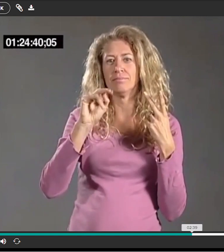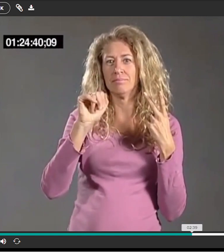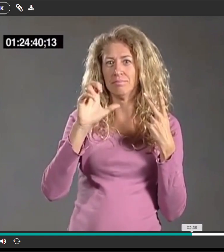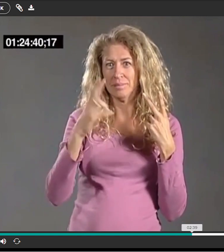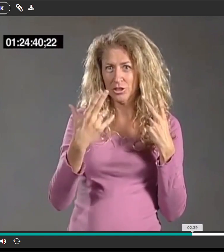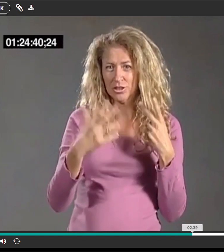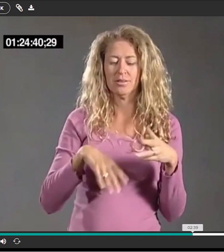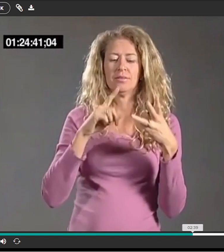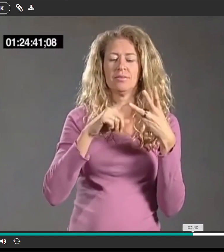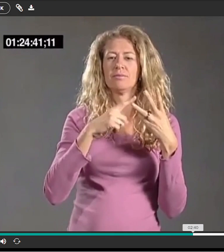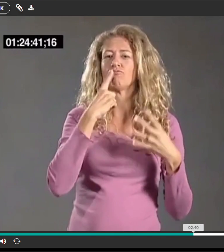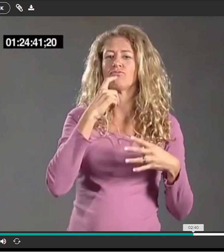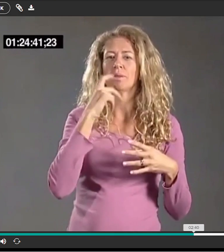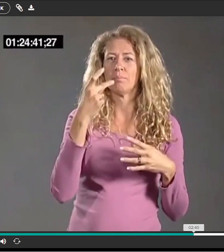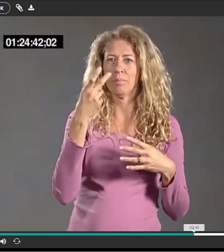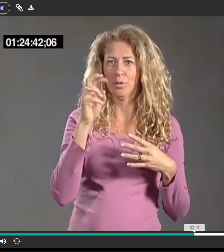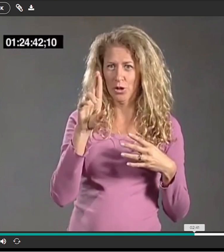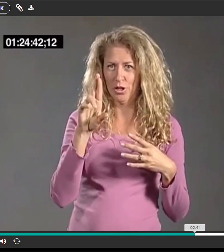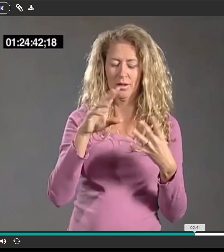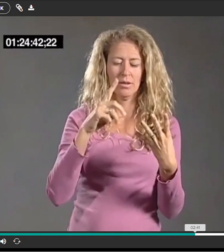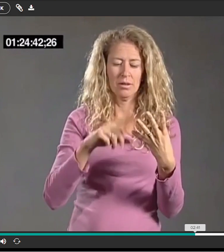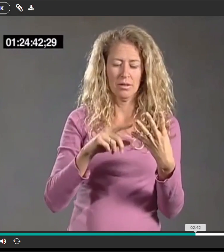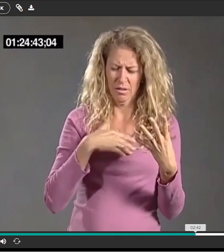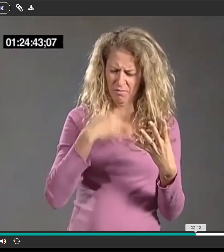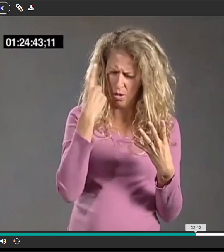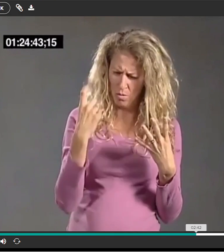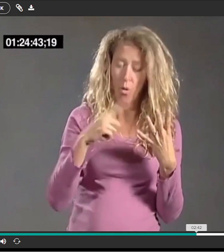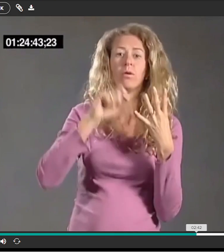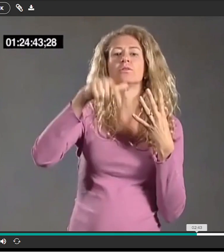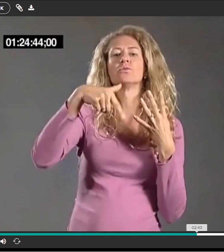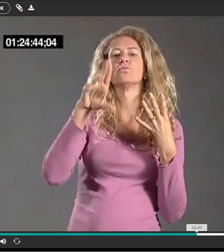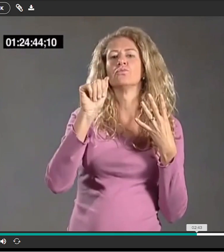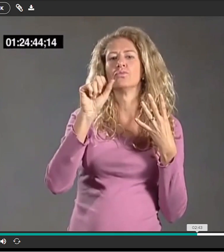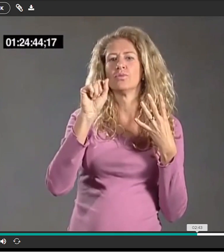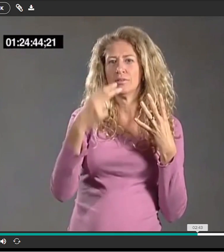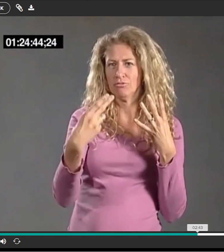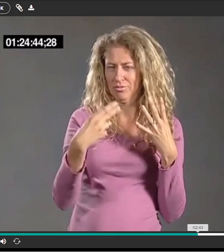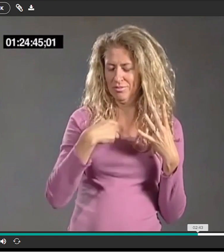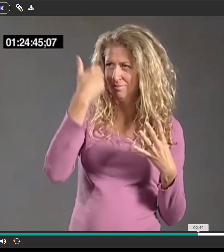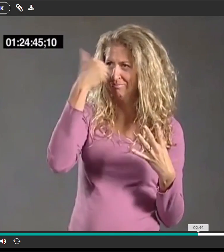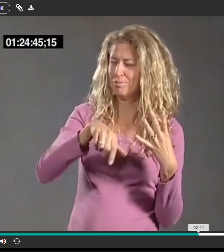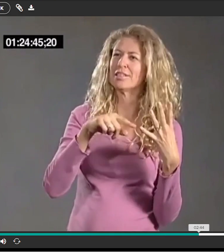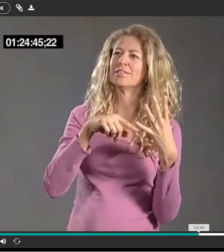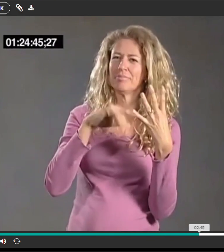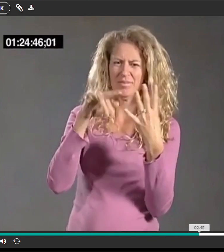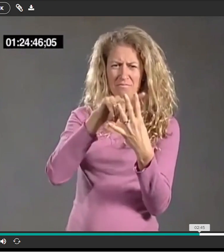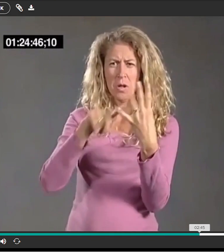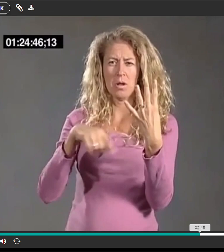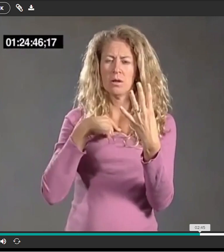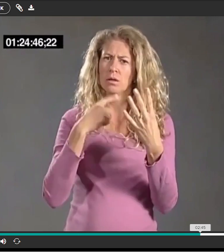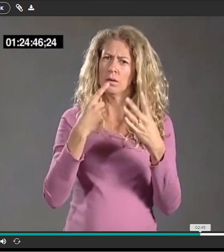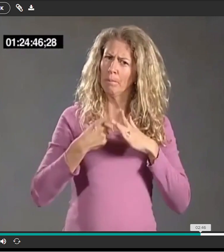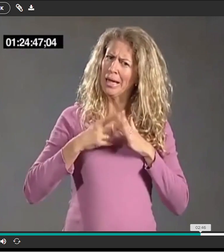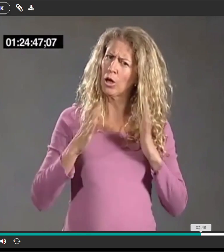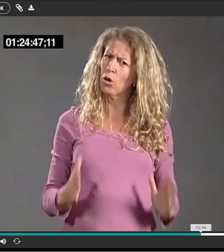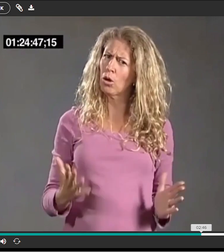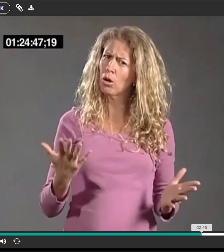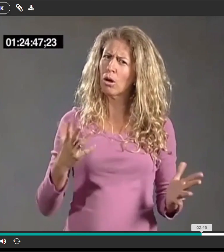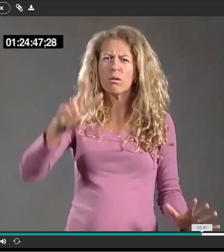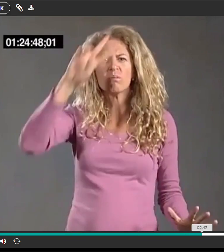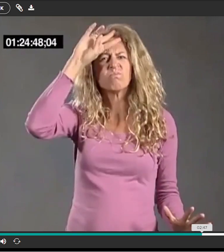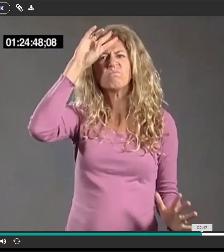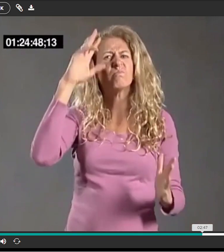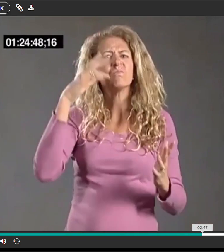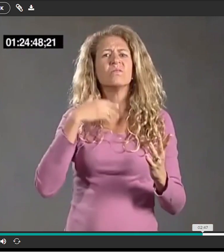I planted lettuce, spinach, red peppers, and what was the other one? Oh, and squash too. I planted squash.